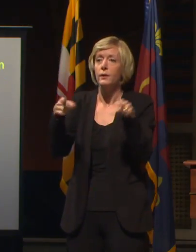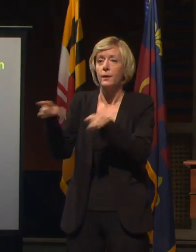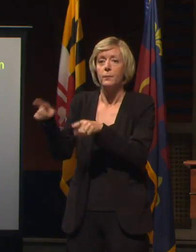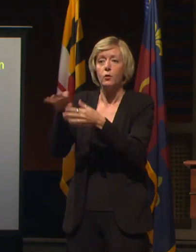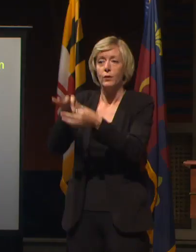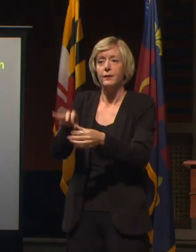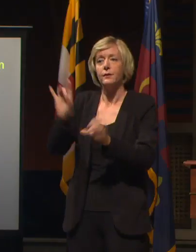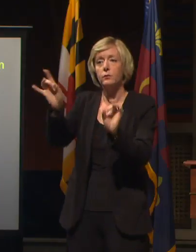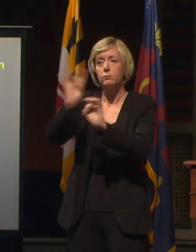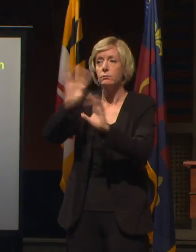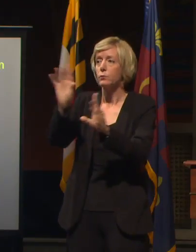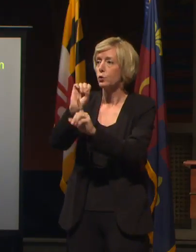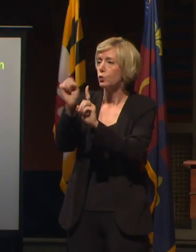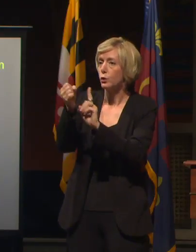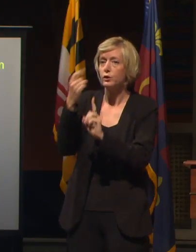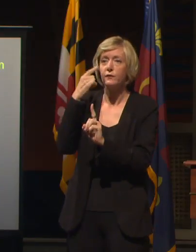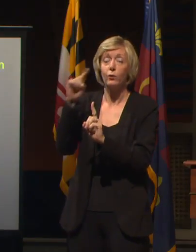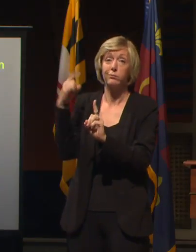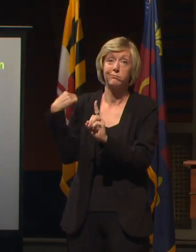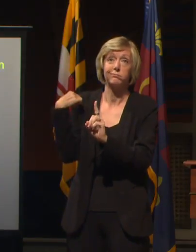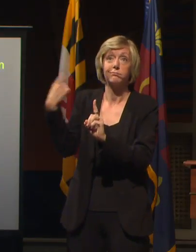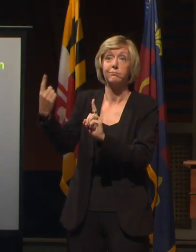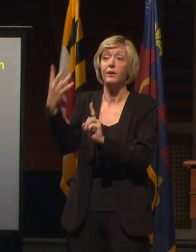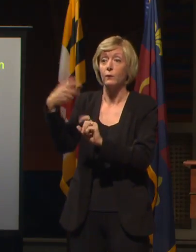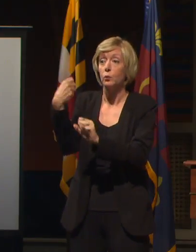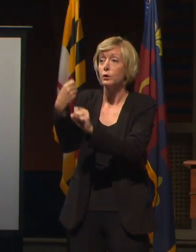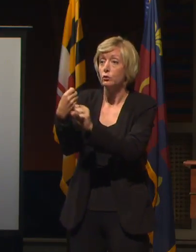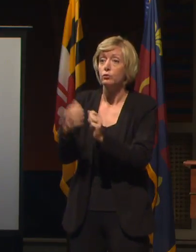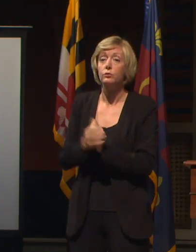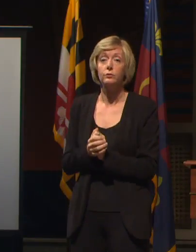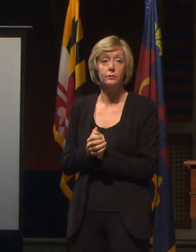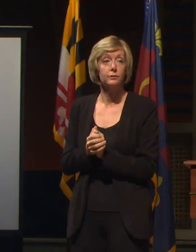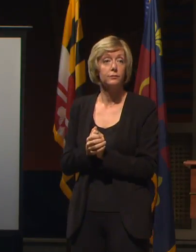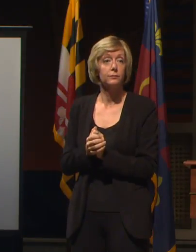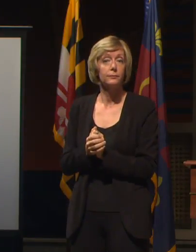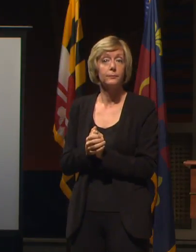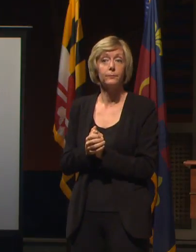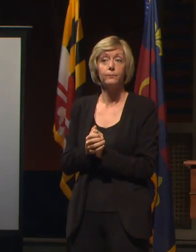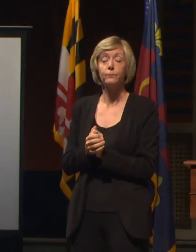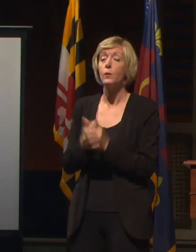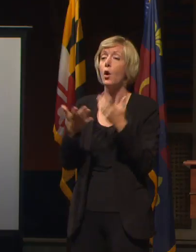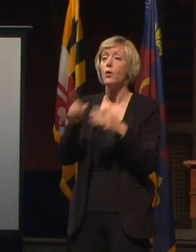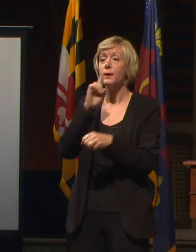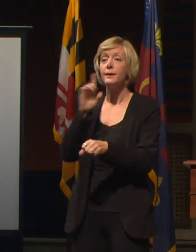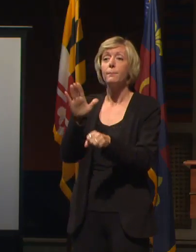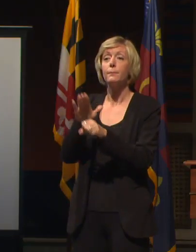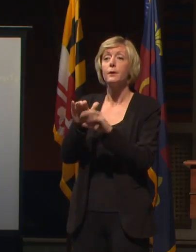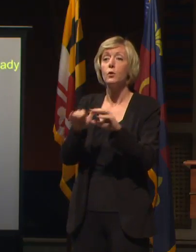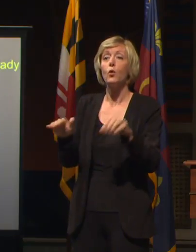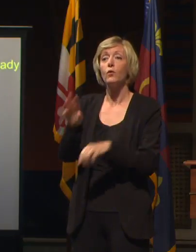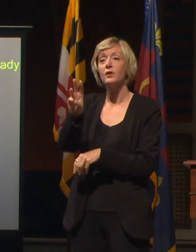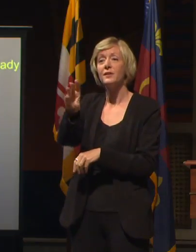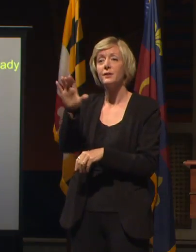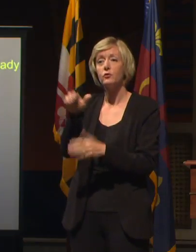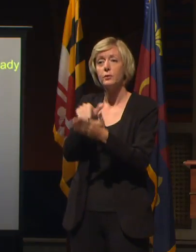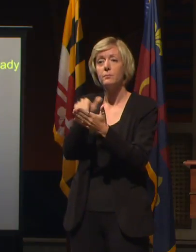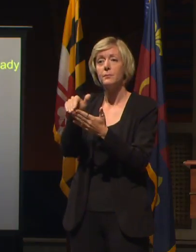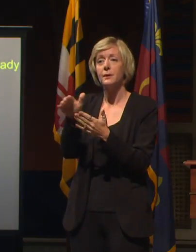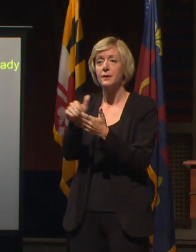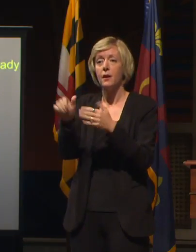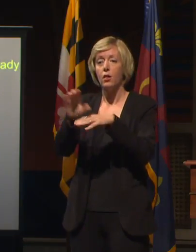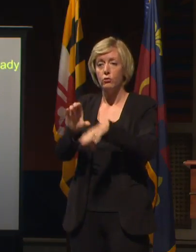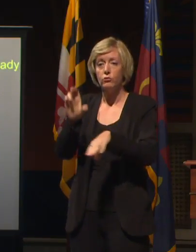this critical situation for the past 4 years. We have already committed more than $600 million towards